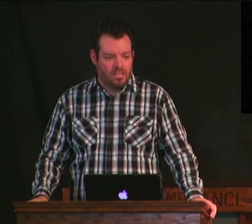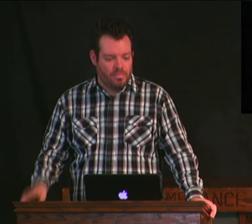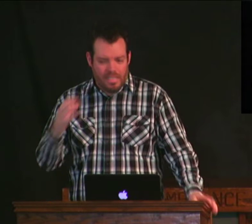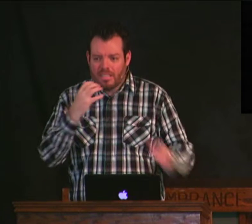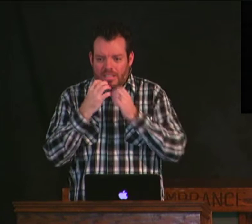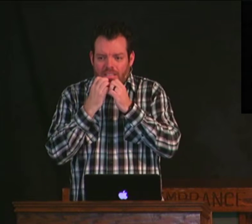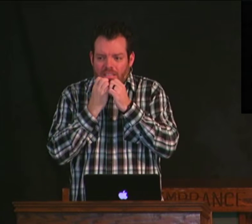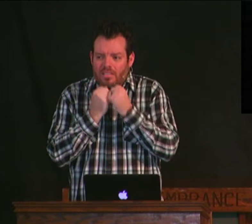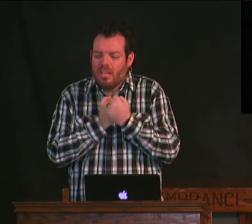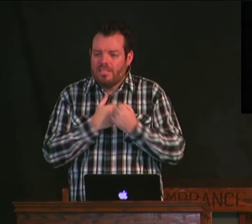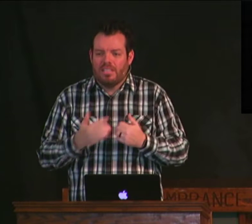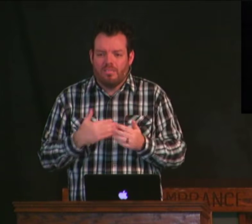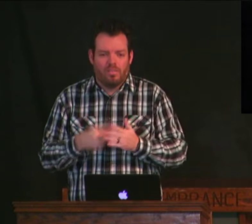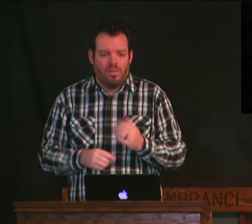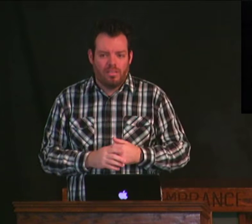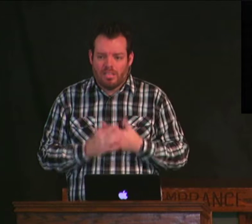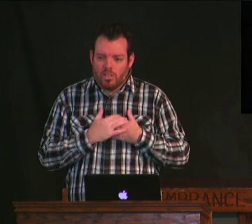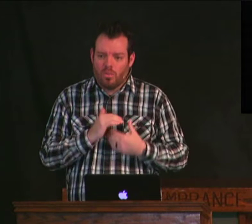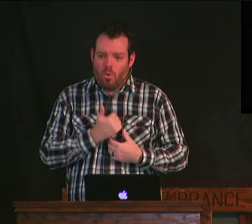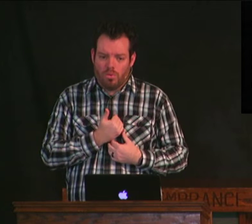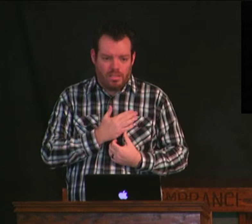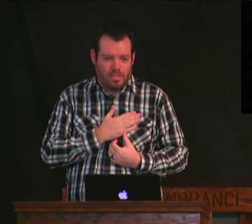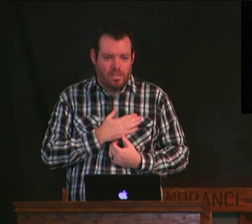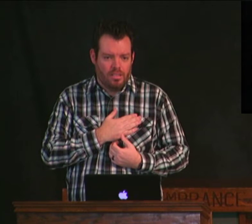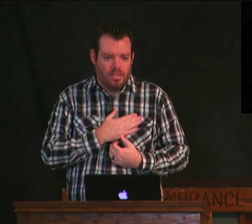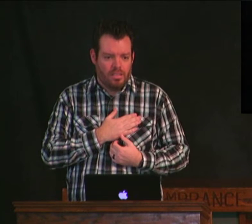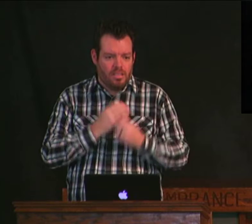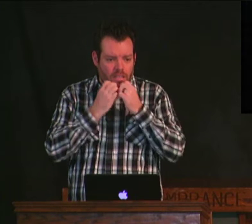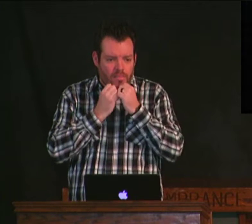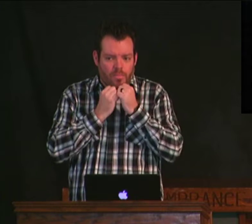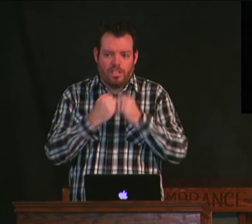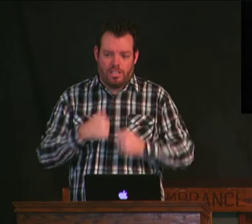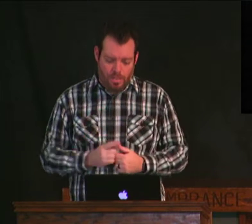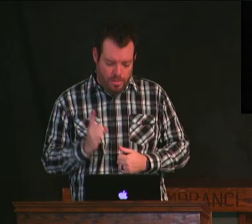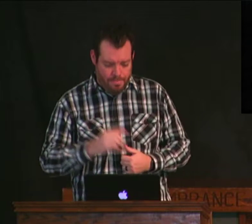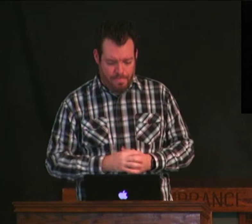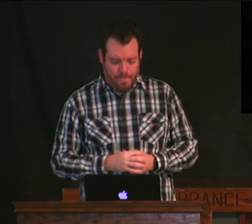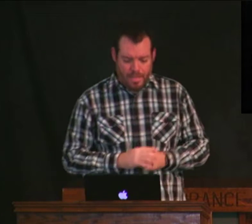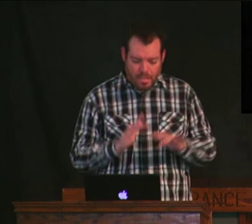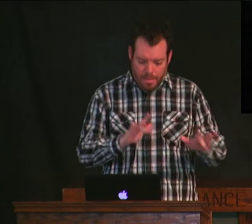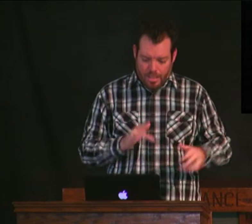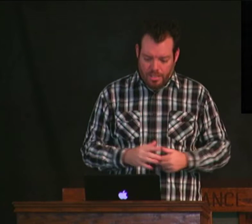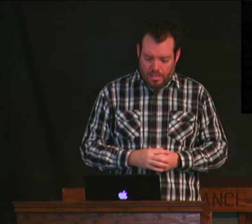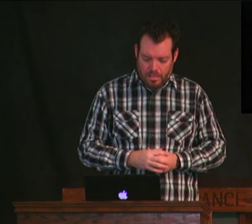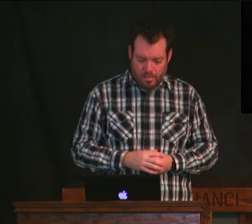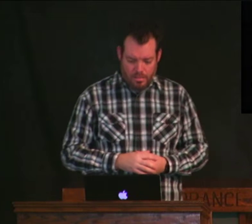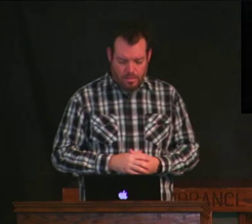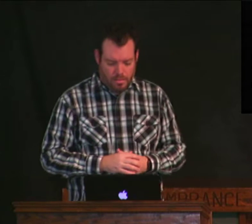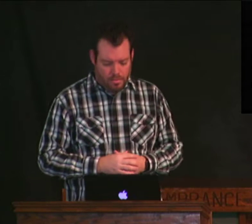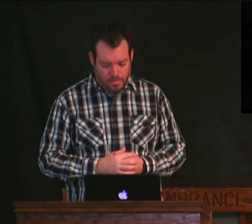But he loves us no matter what, because our souls are precious to him. His compassion.